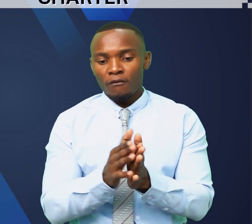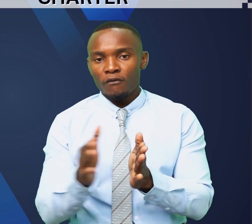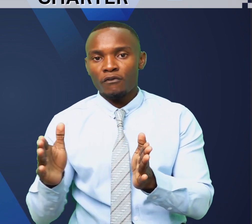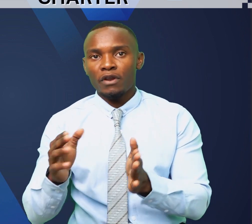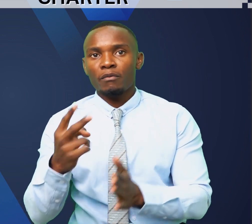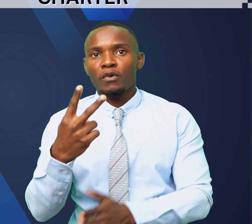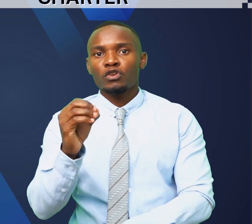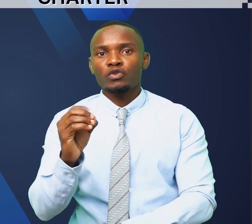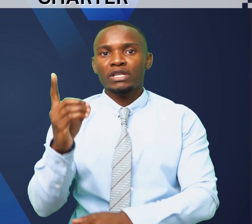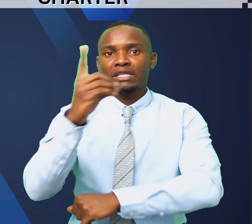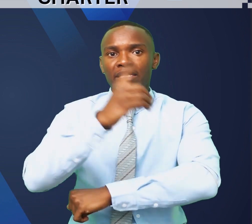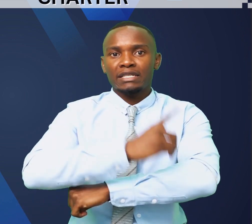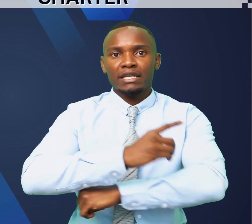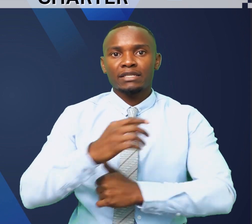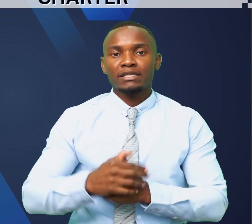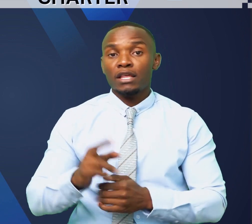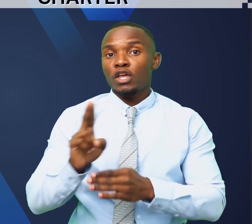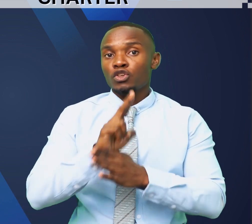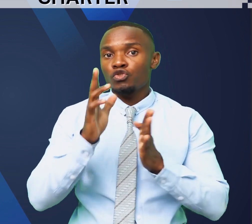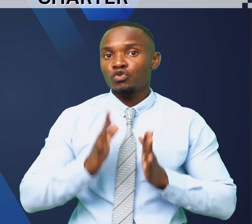days. User charges nil.